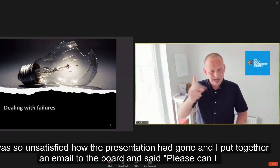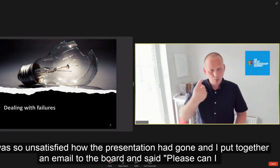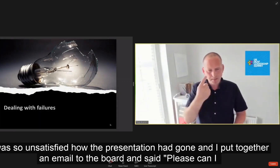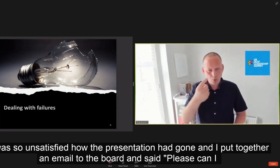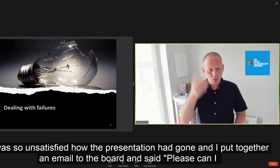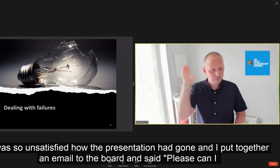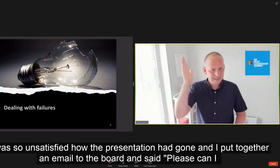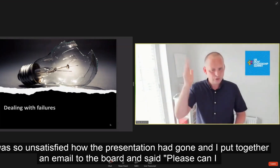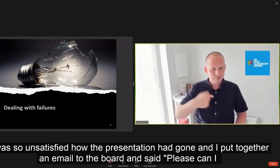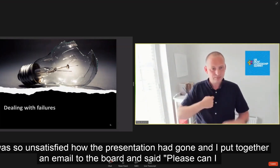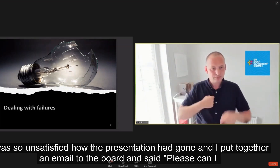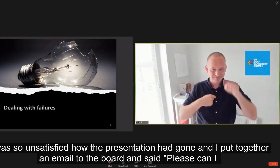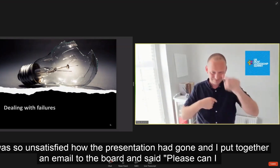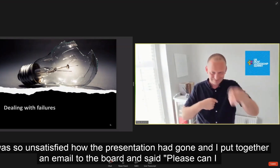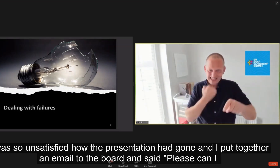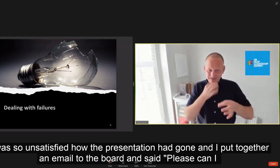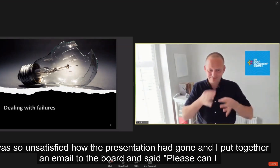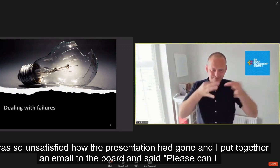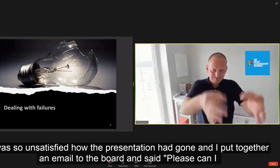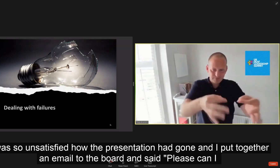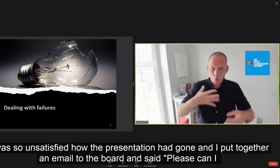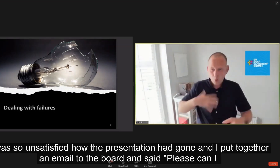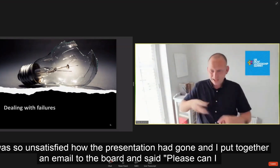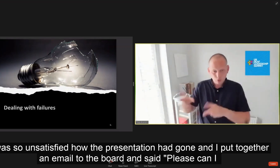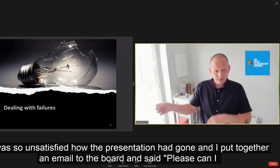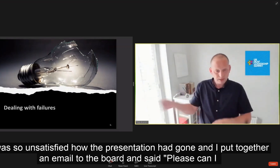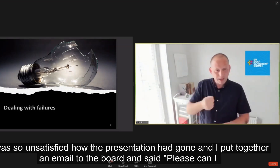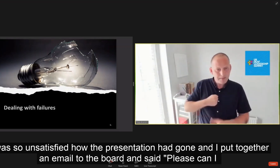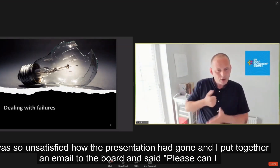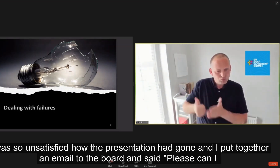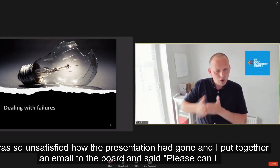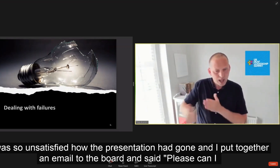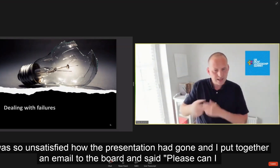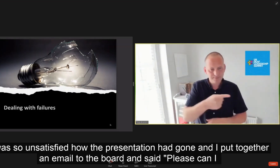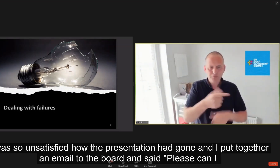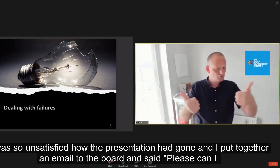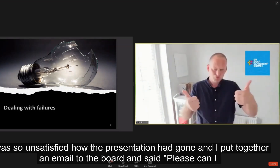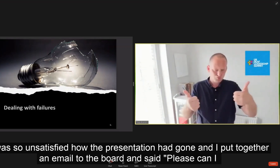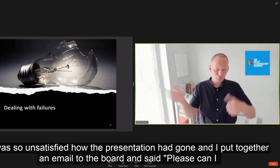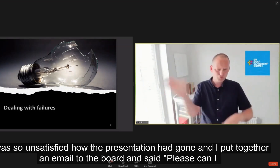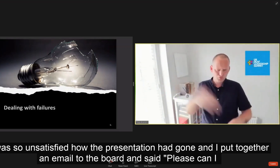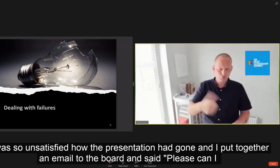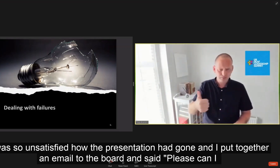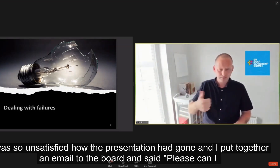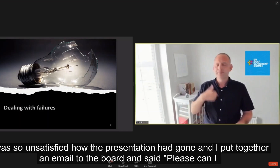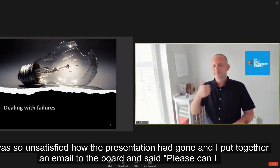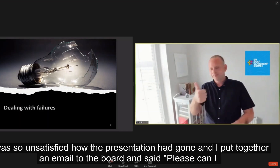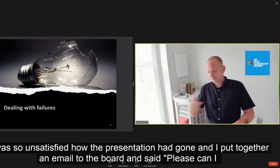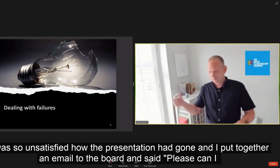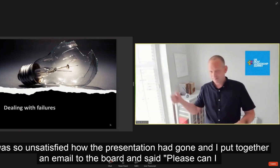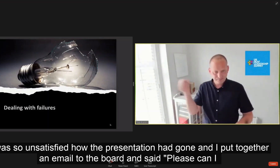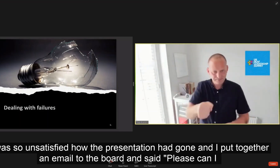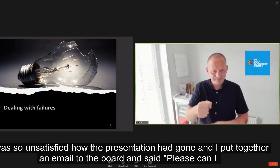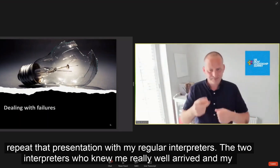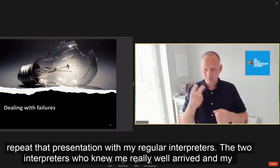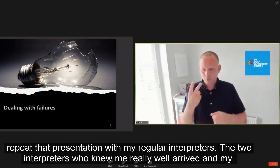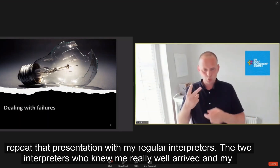that presentation had gone. And I pulled together an email. I sent a message to the board, and I said, please, can I repeat that presentation with my